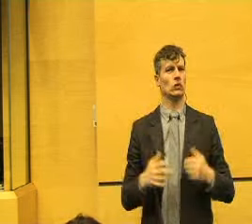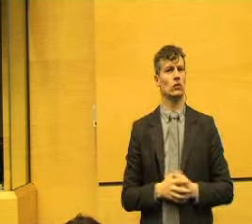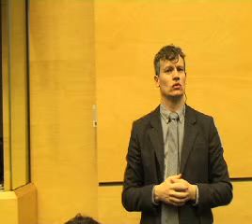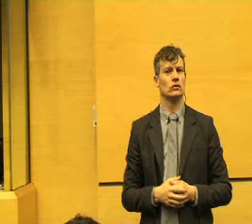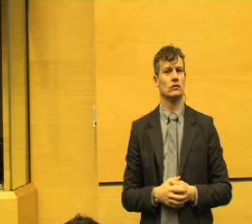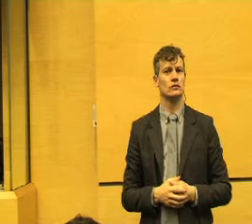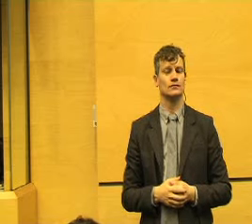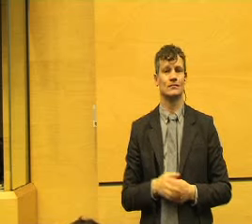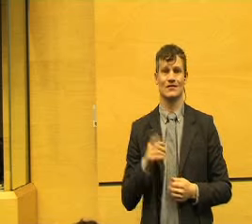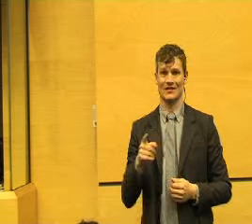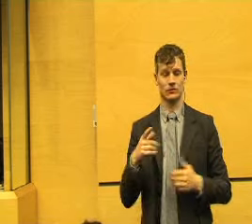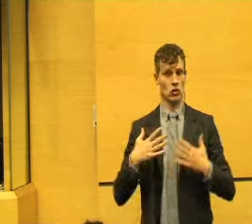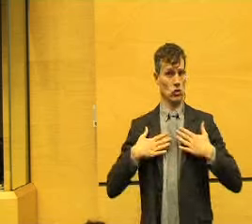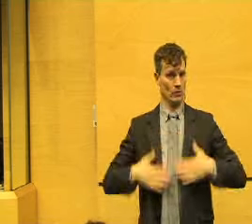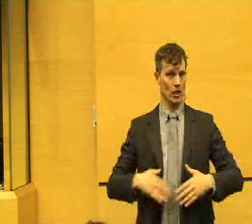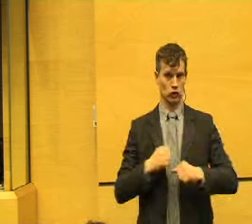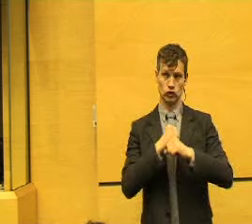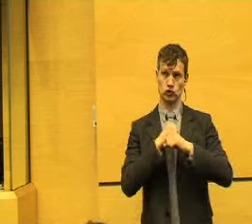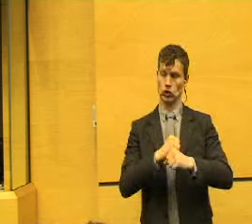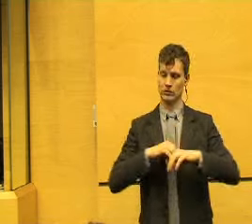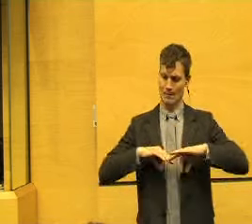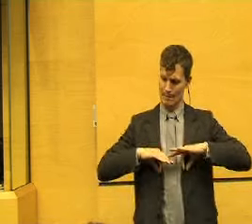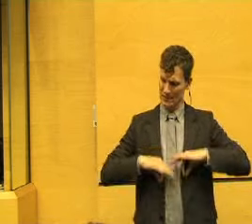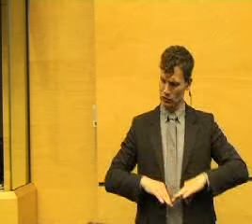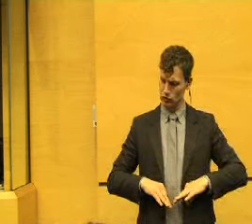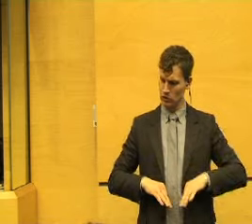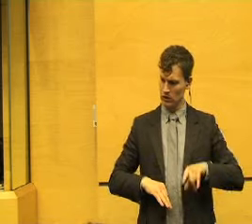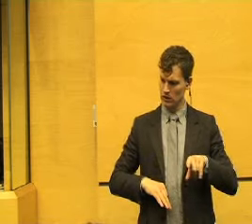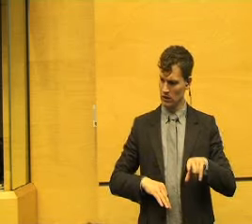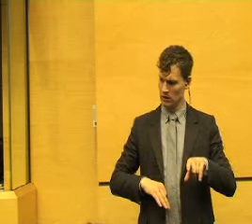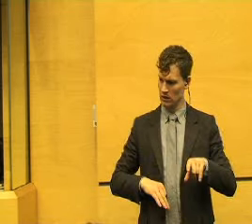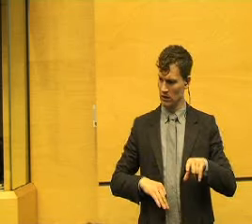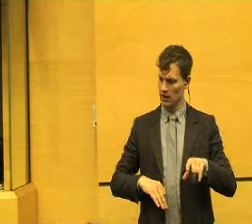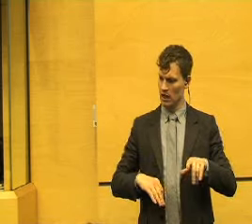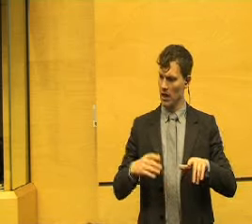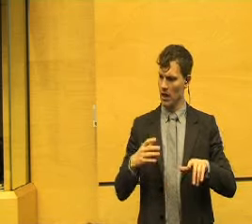Security has allocated around